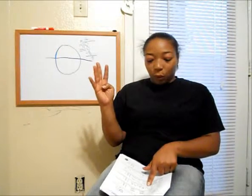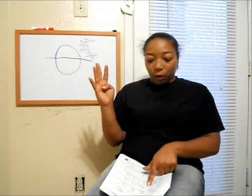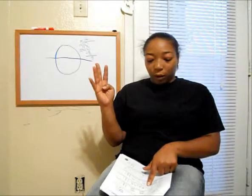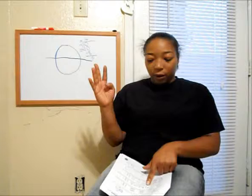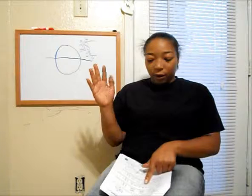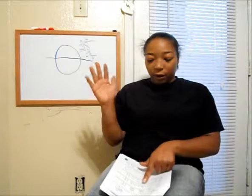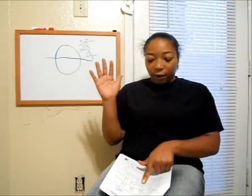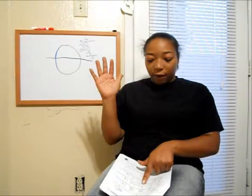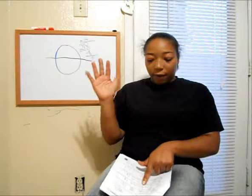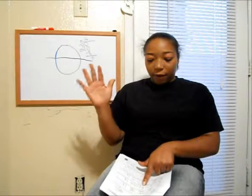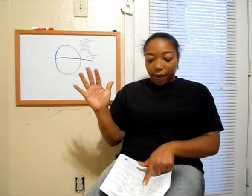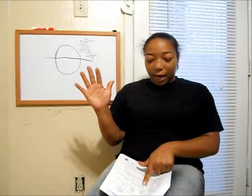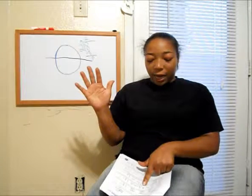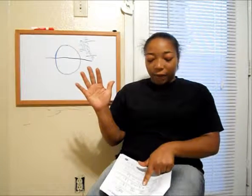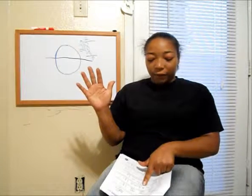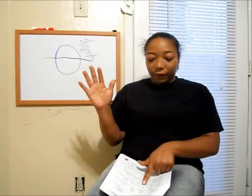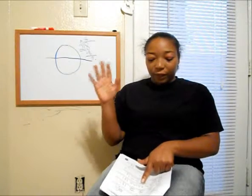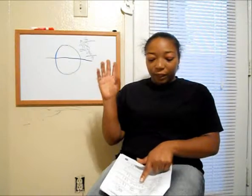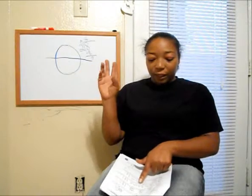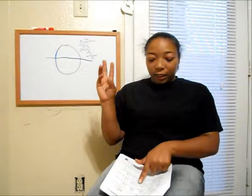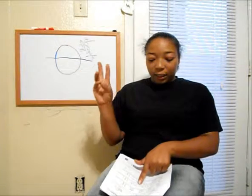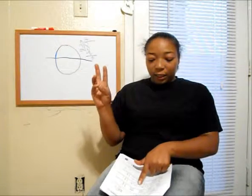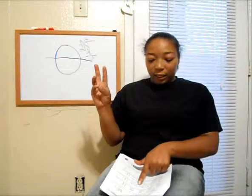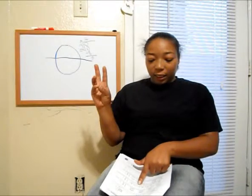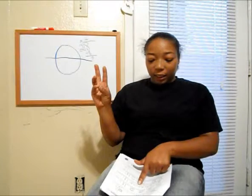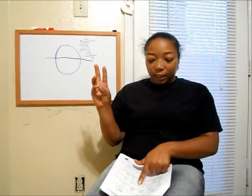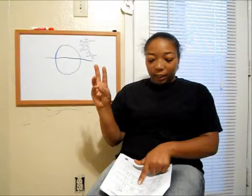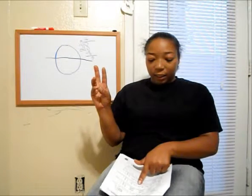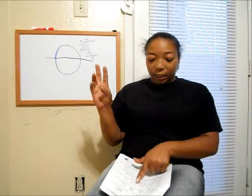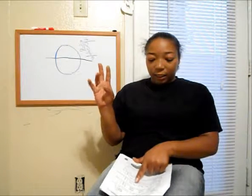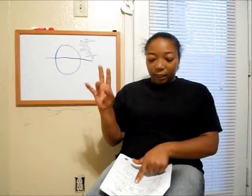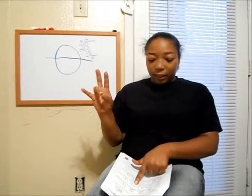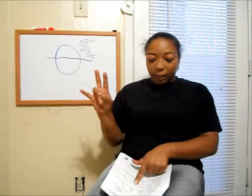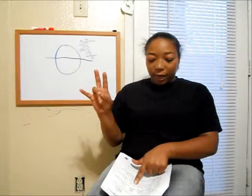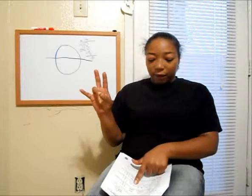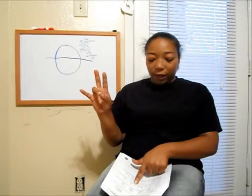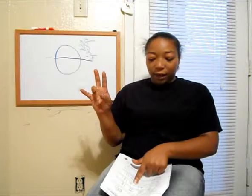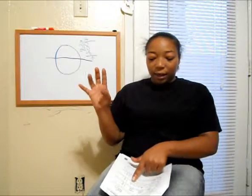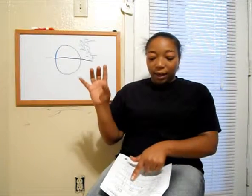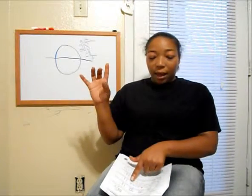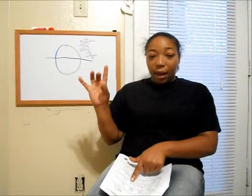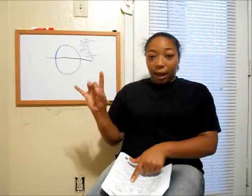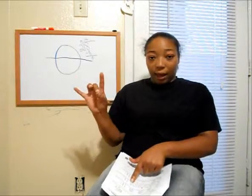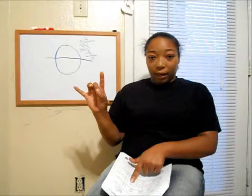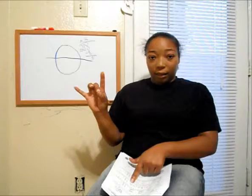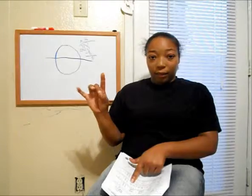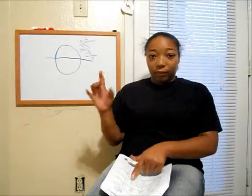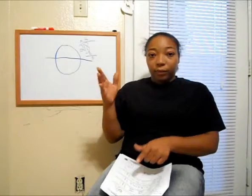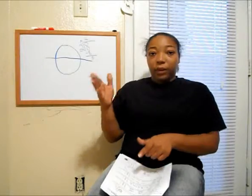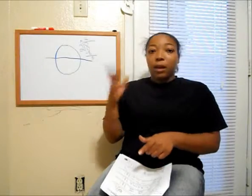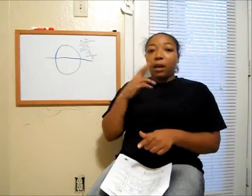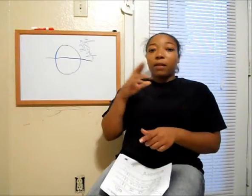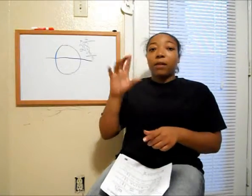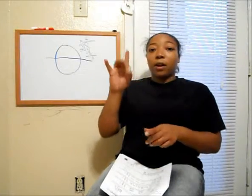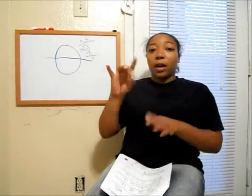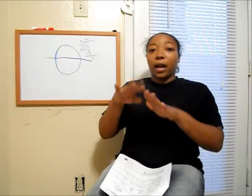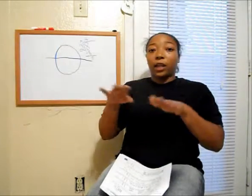4, 5, 6, 7, 8. There are 8